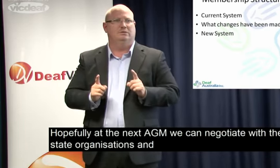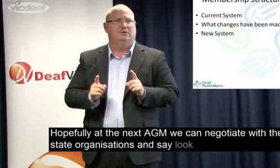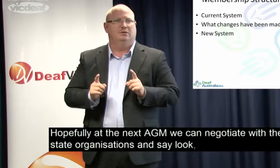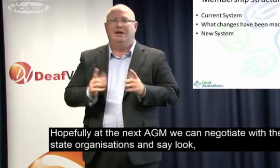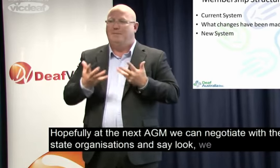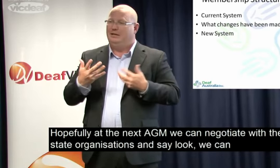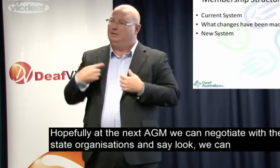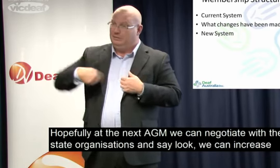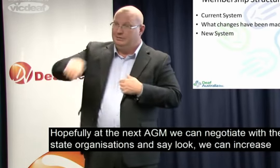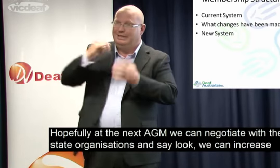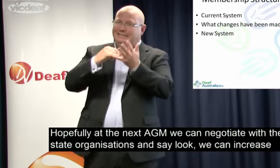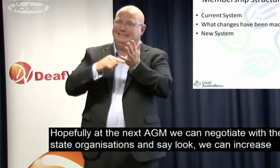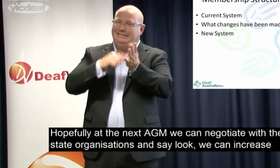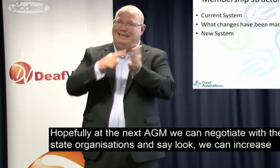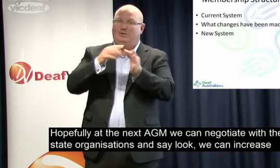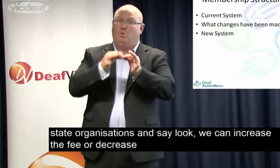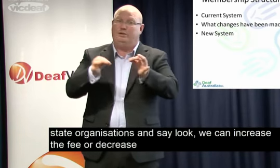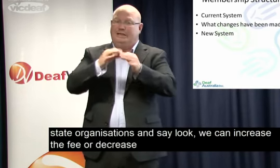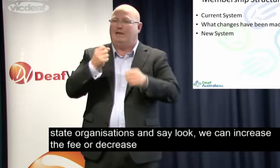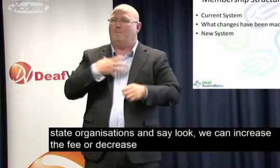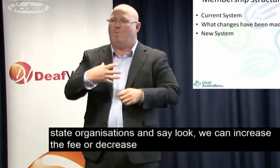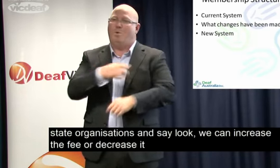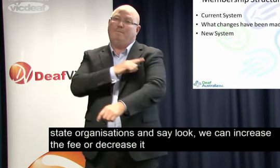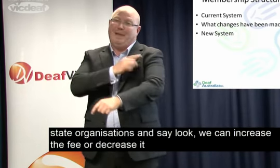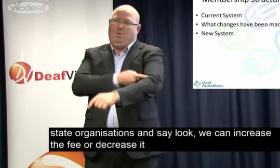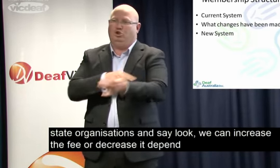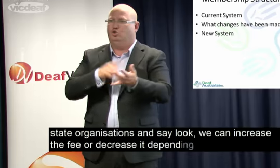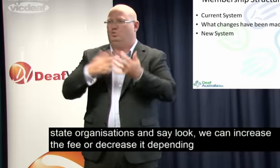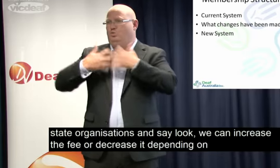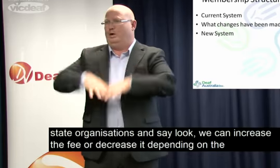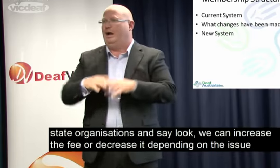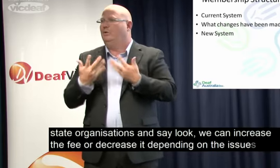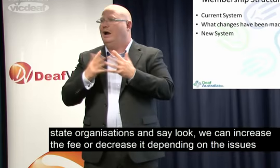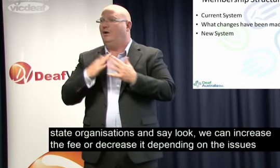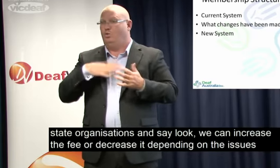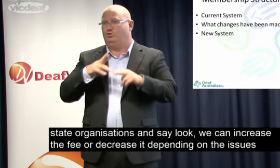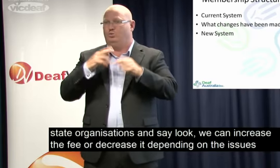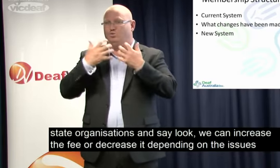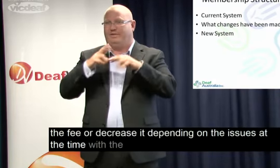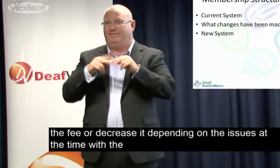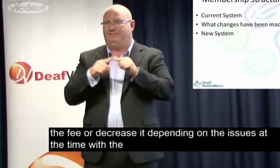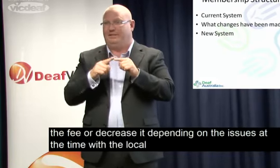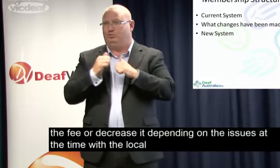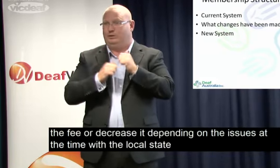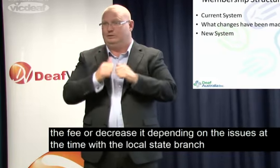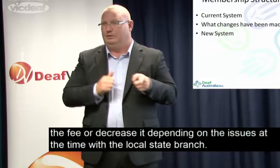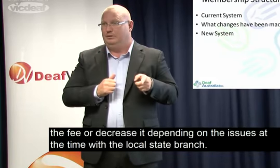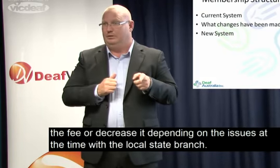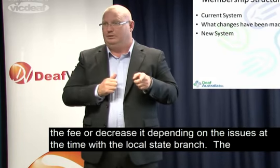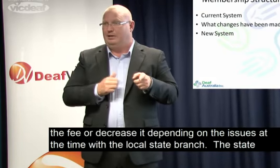it depending on what the issues are at the time with the local state branch. And the state branches will have more bargaining power to look at